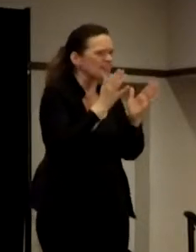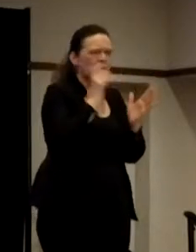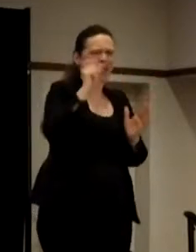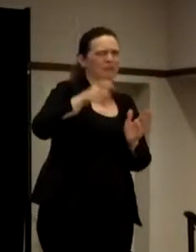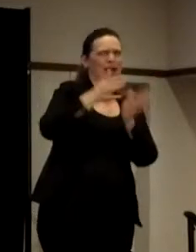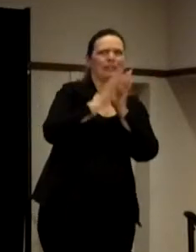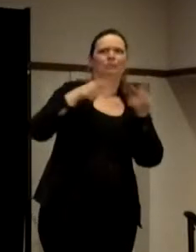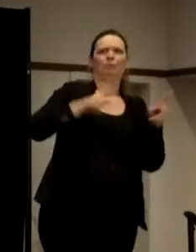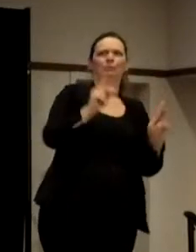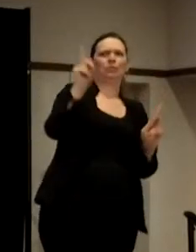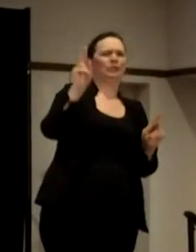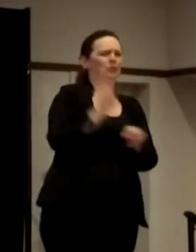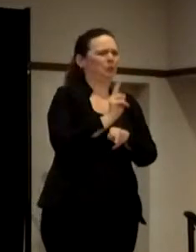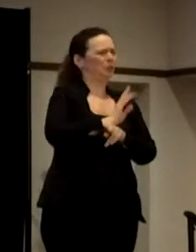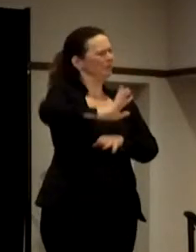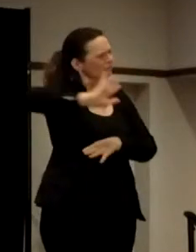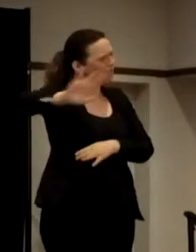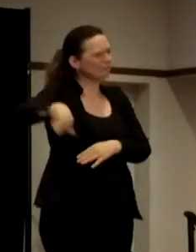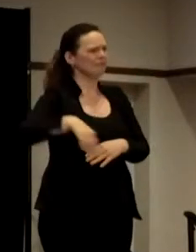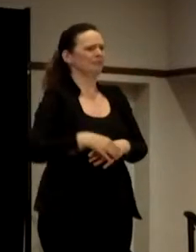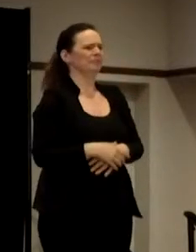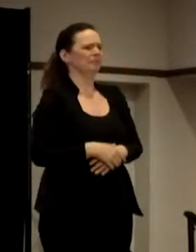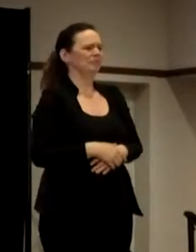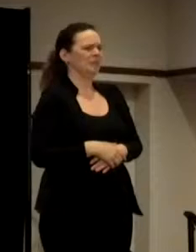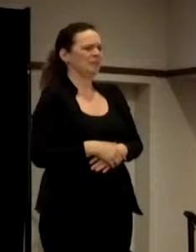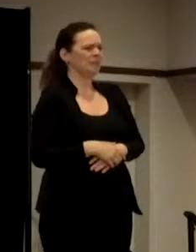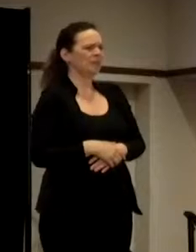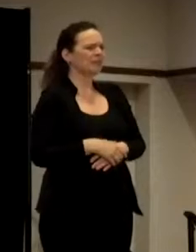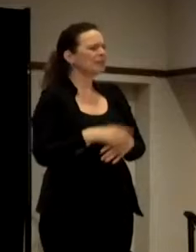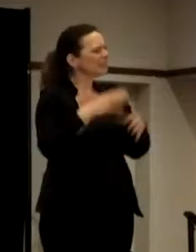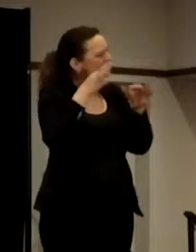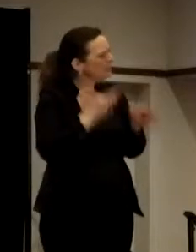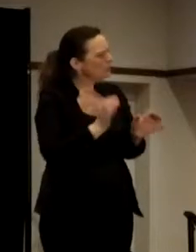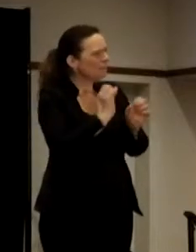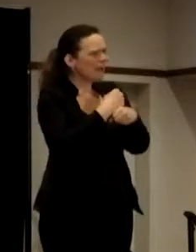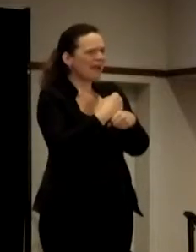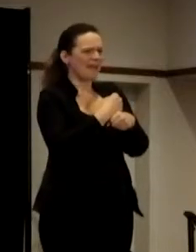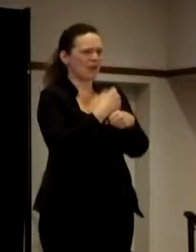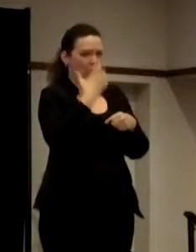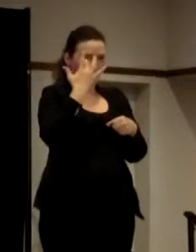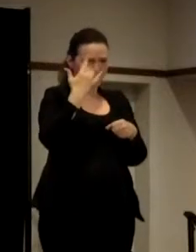the decision should be made based off of the conditions on the ground in your community,